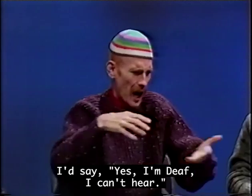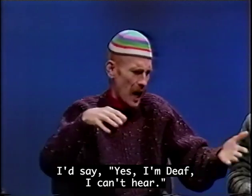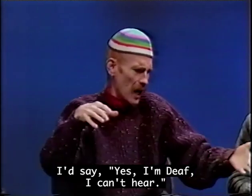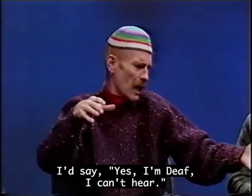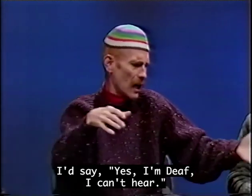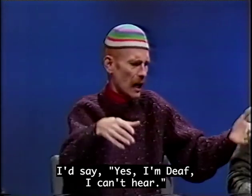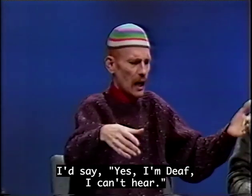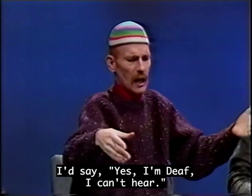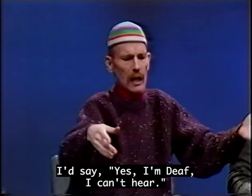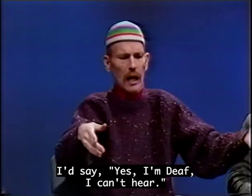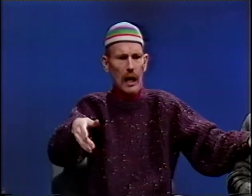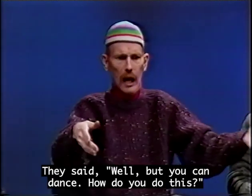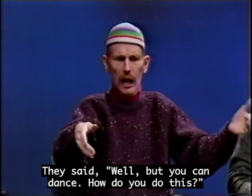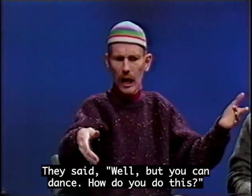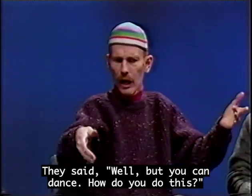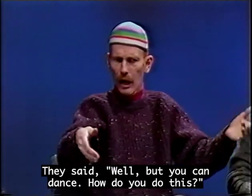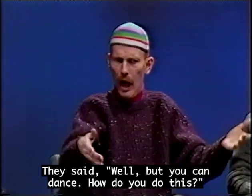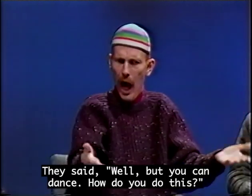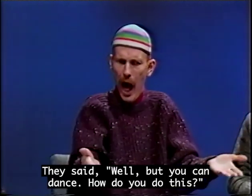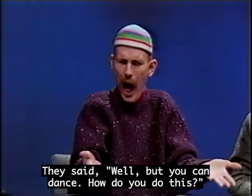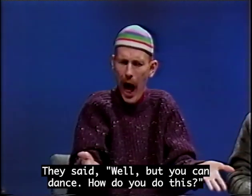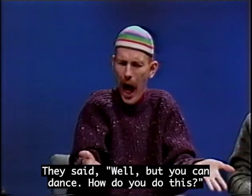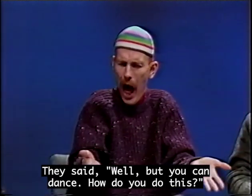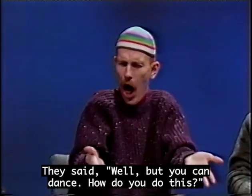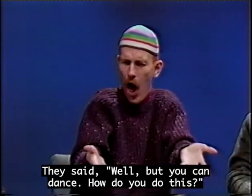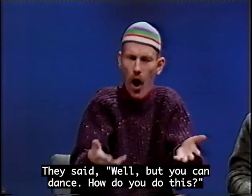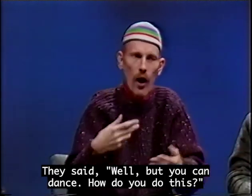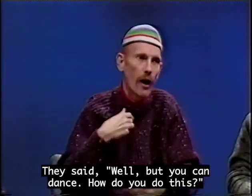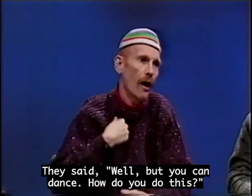can't hear. I said, well, but you can dance. How do you do this?